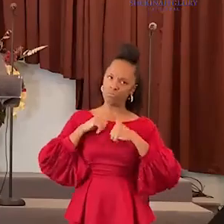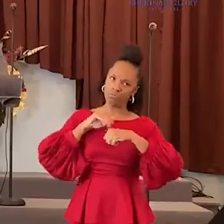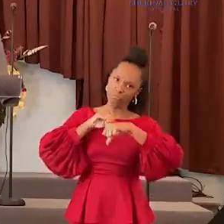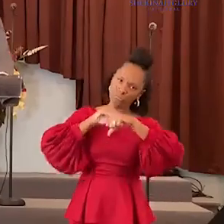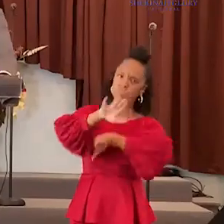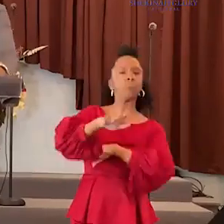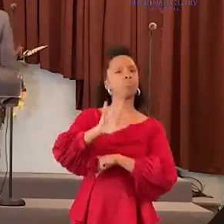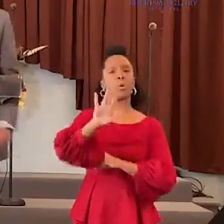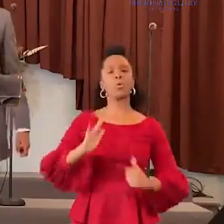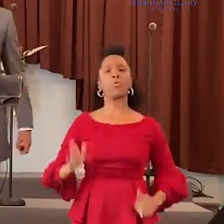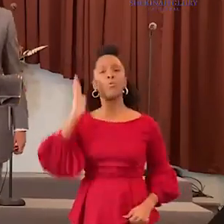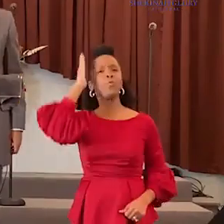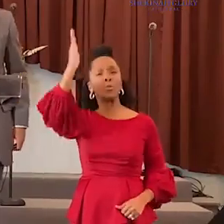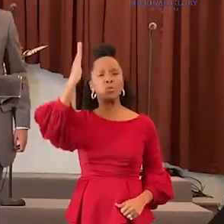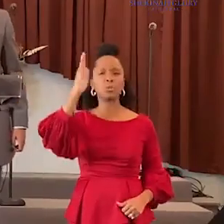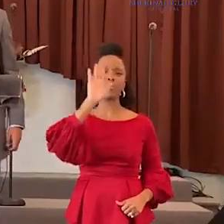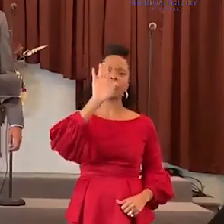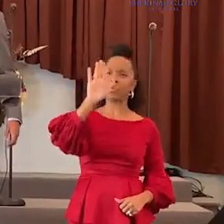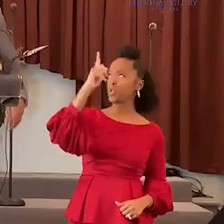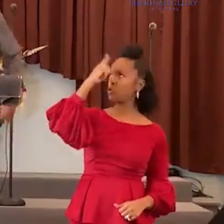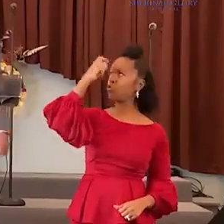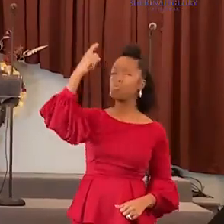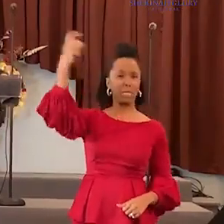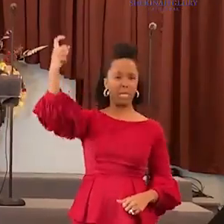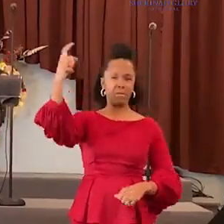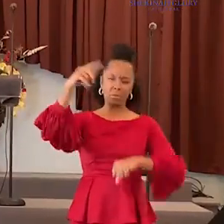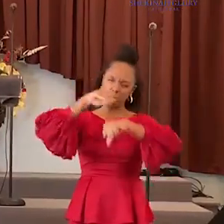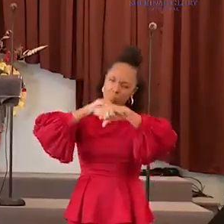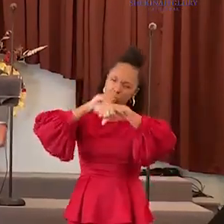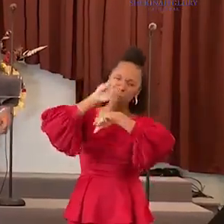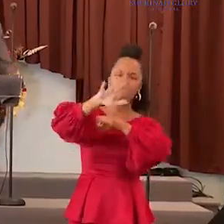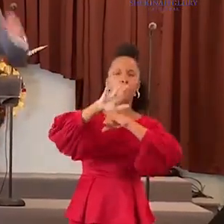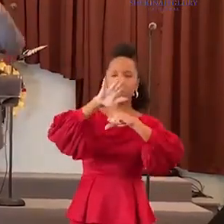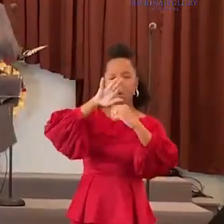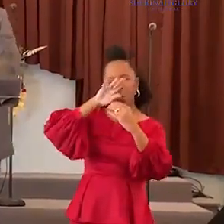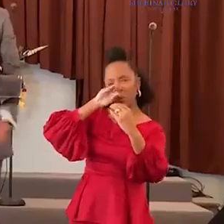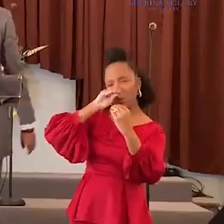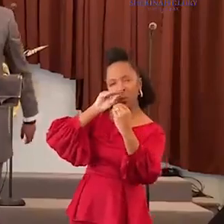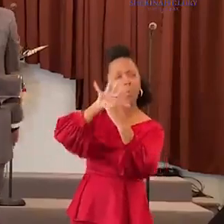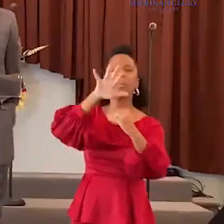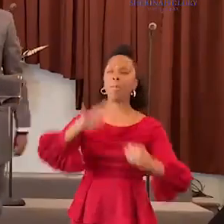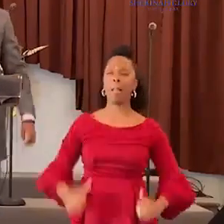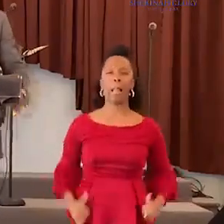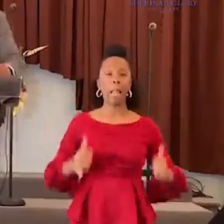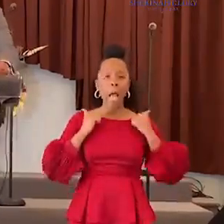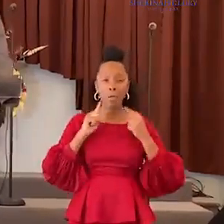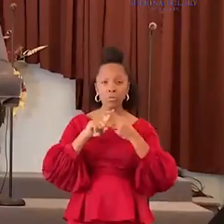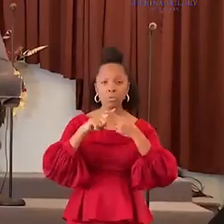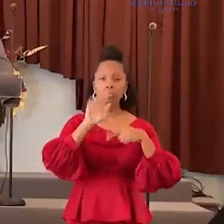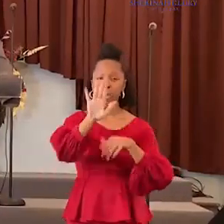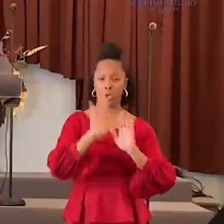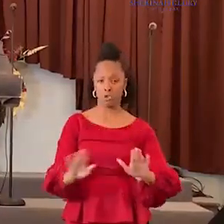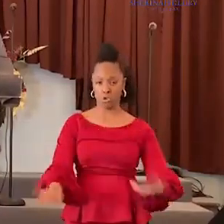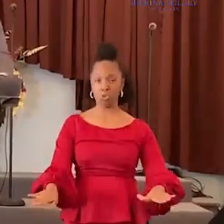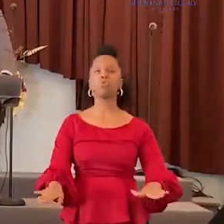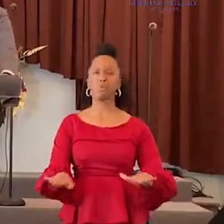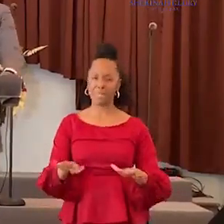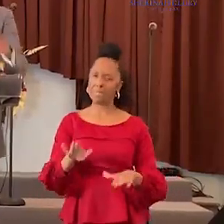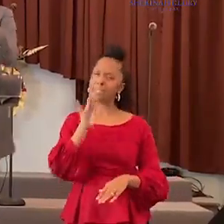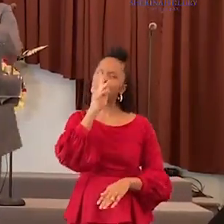Speak life into your dreams. Speak life into your children. Speak